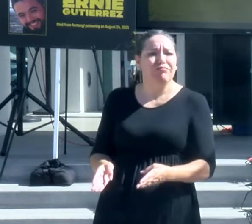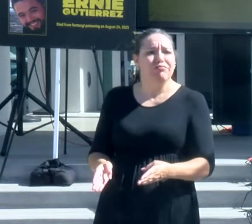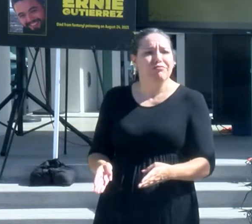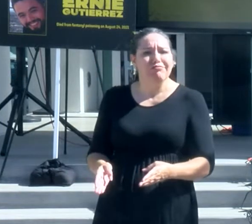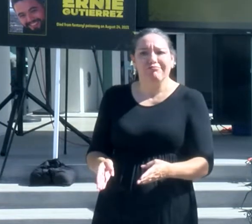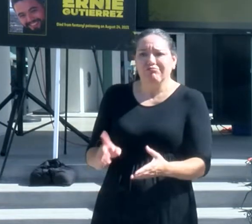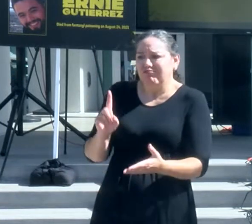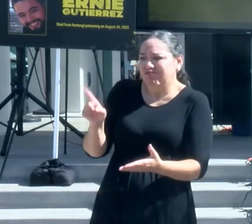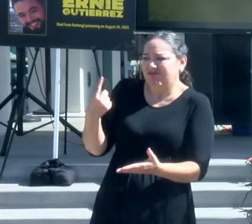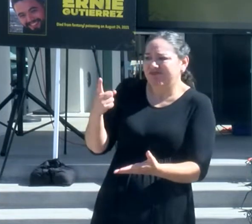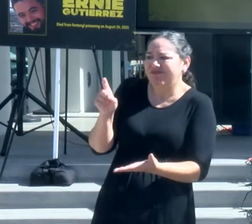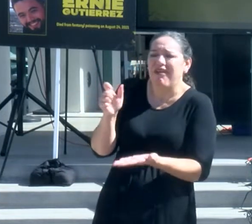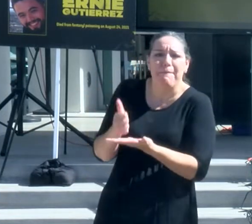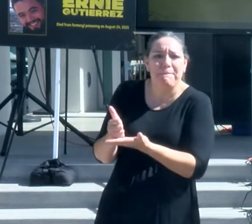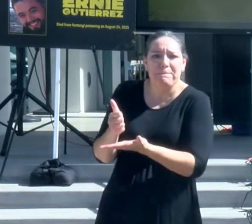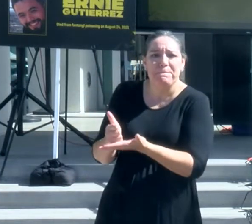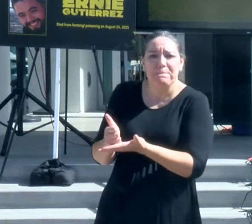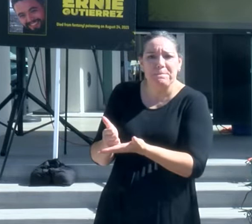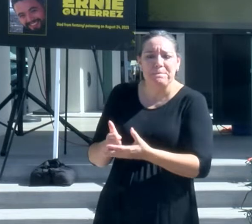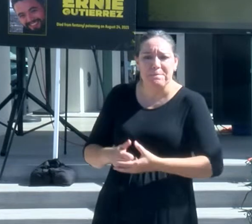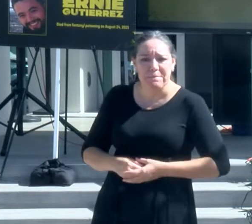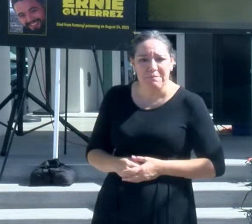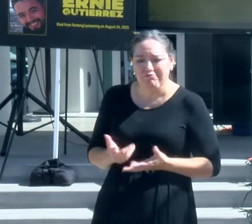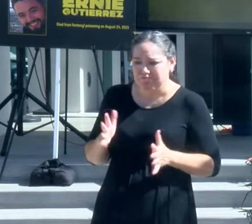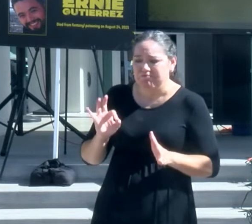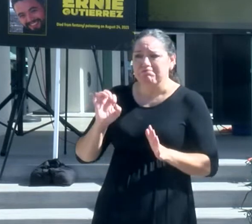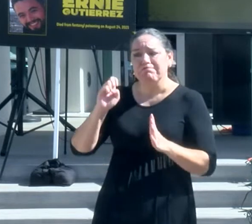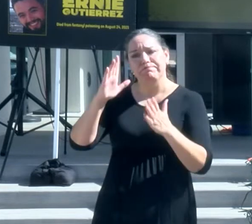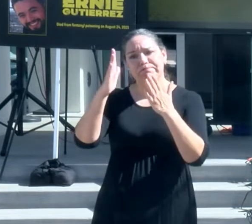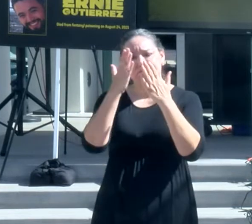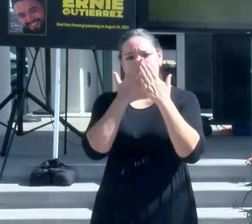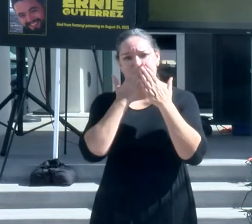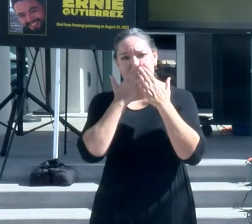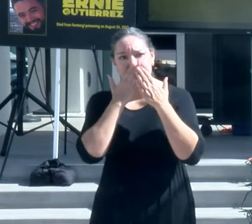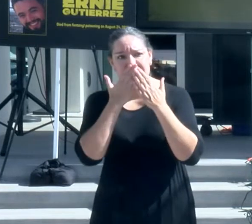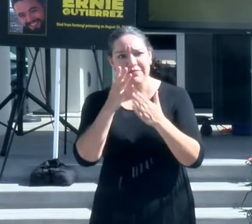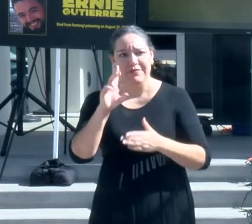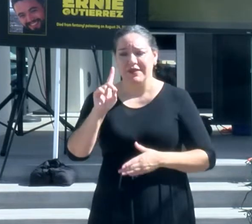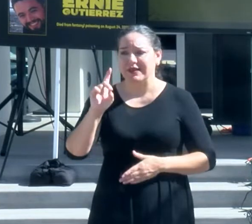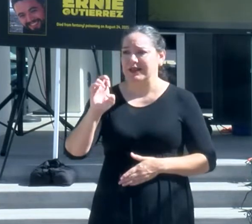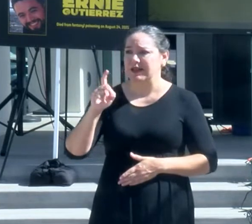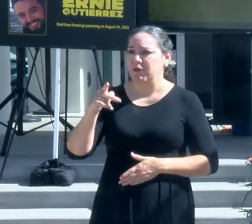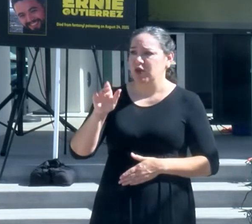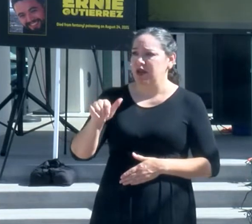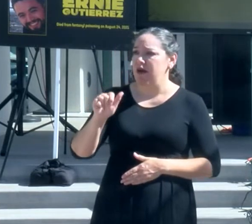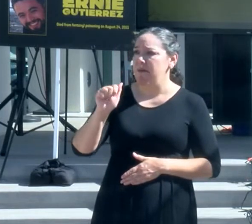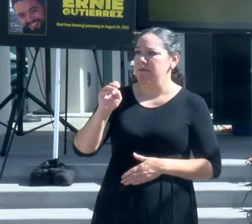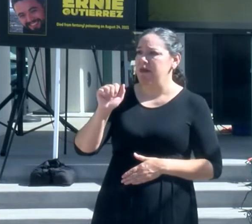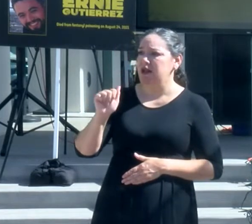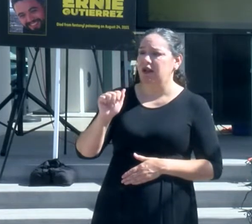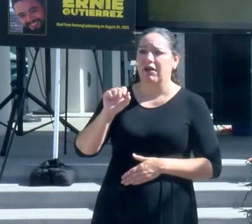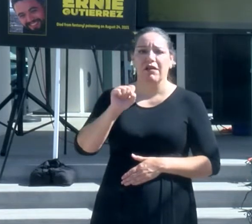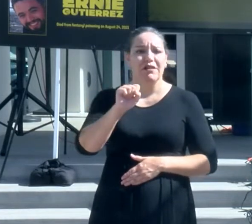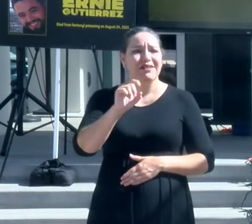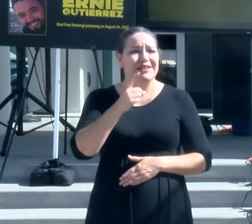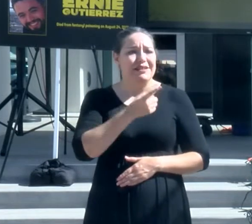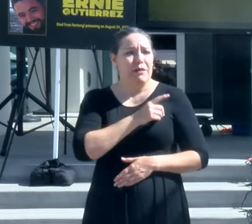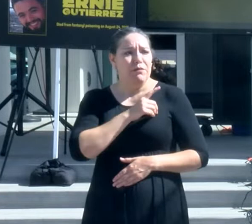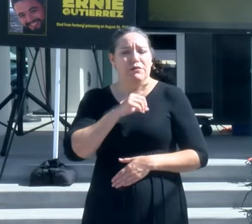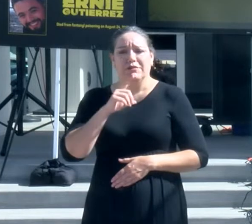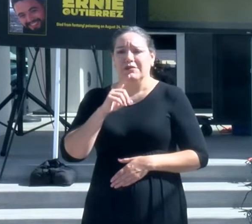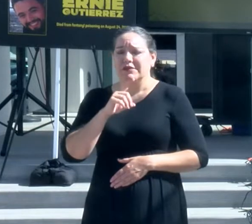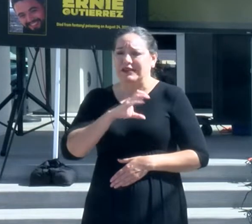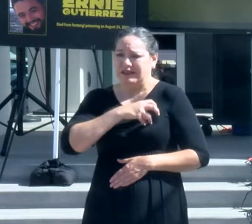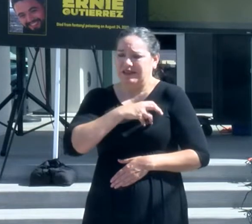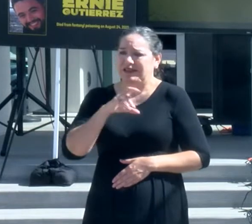and just needed help. So thank you, Deputy Almada, Deputy Stewart,